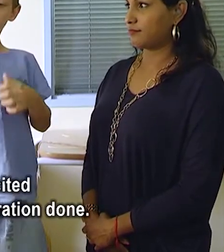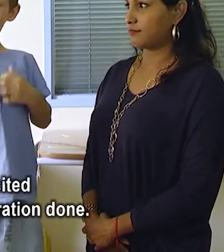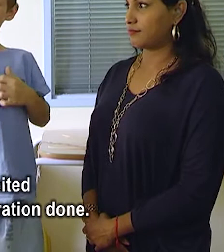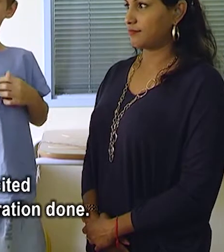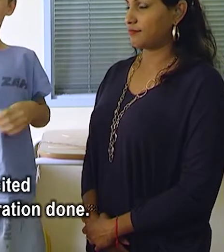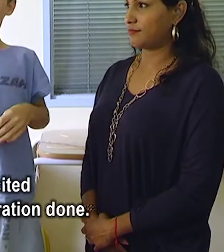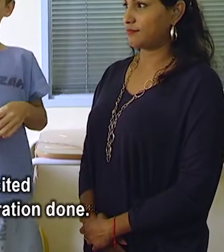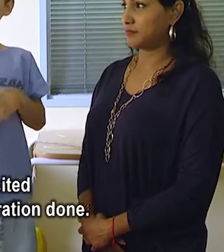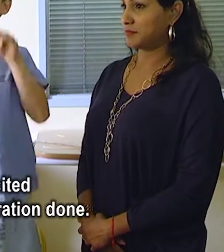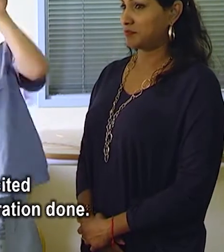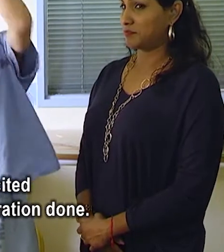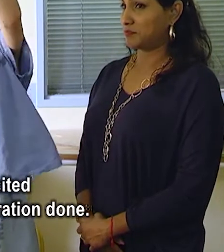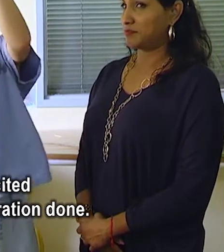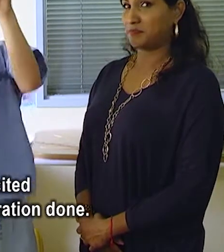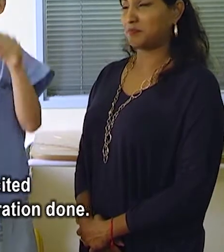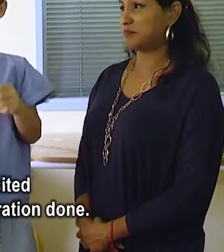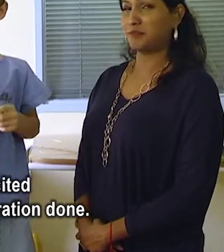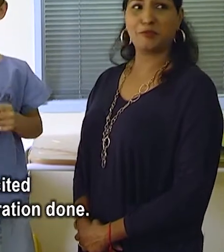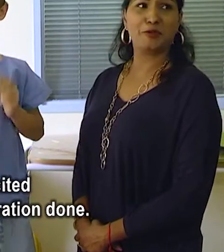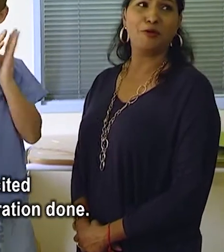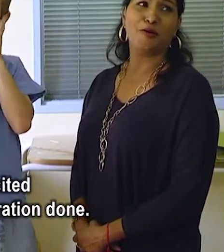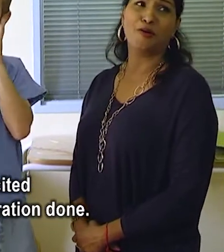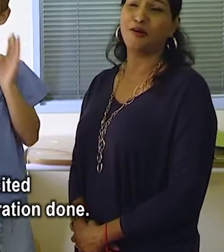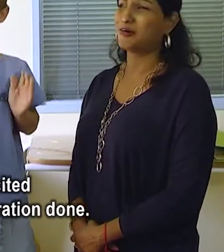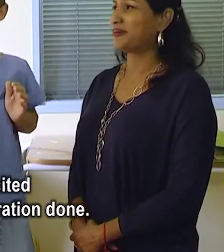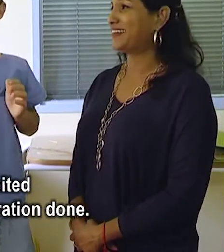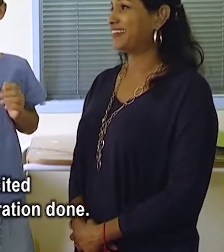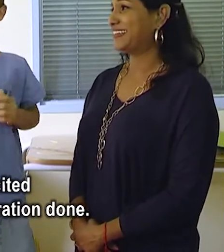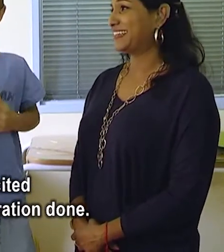I'm excited to get the operation done.